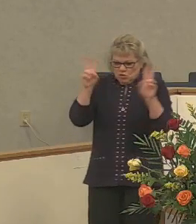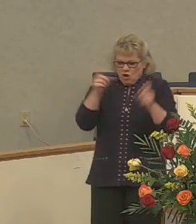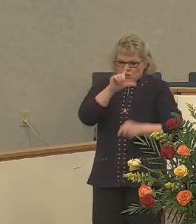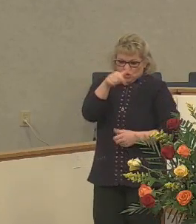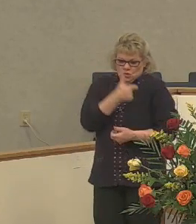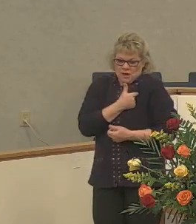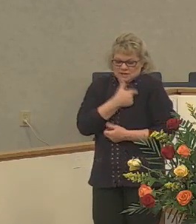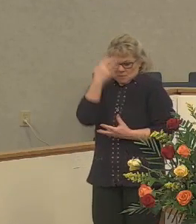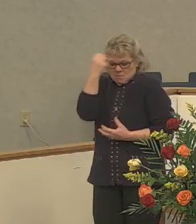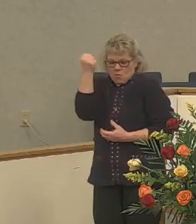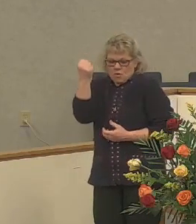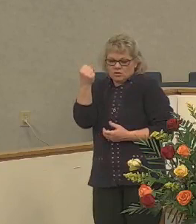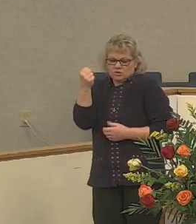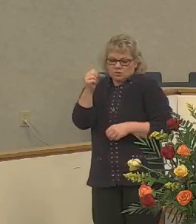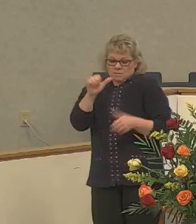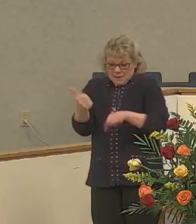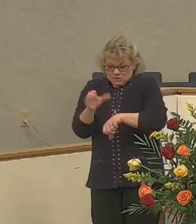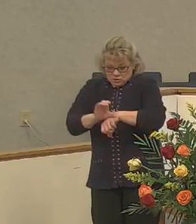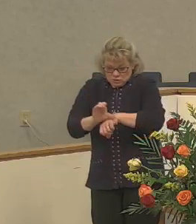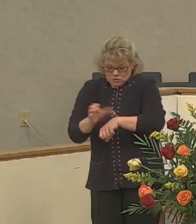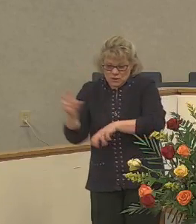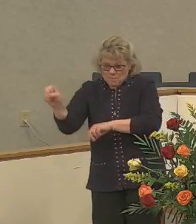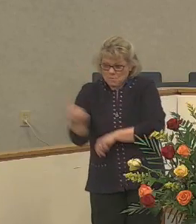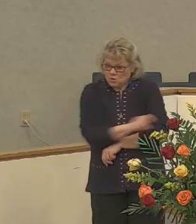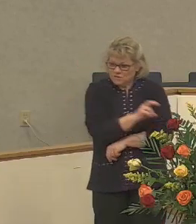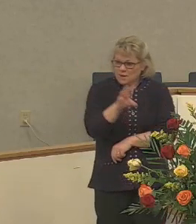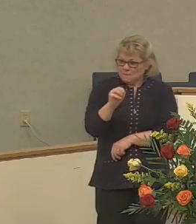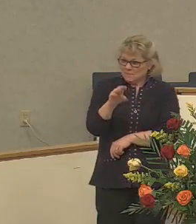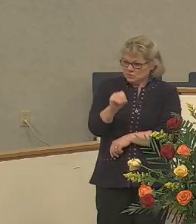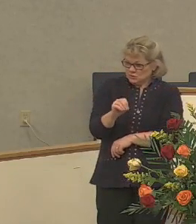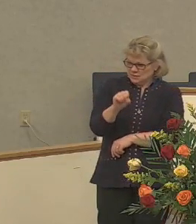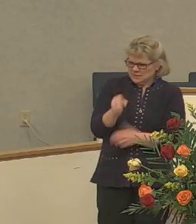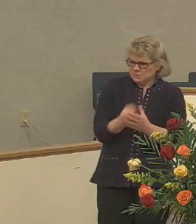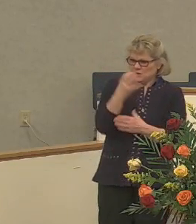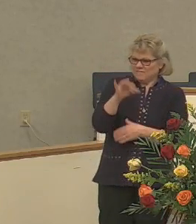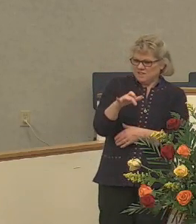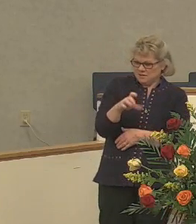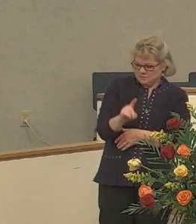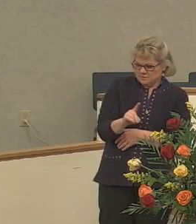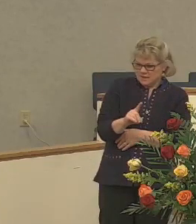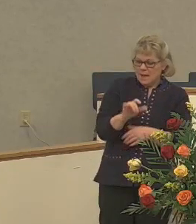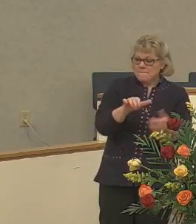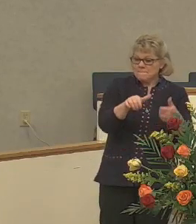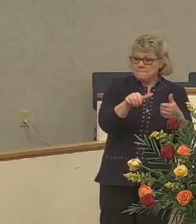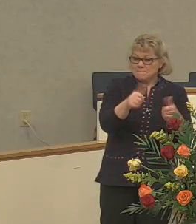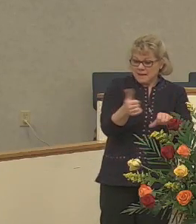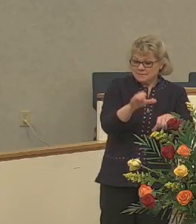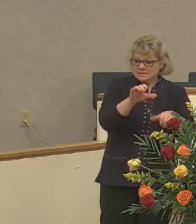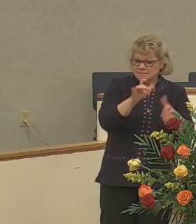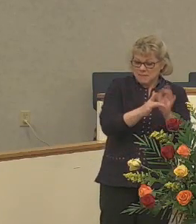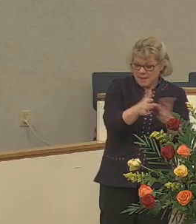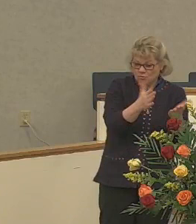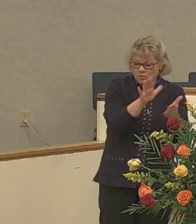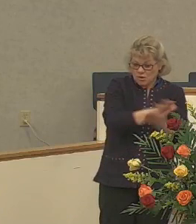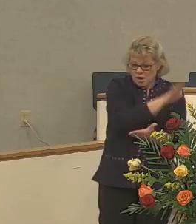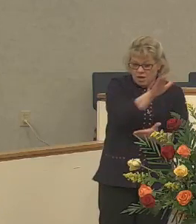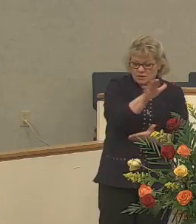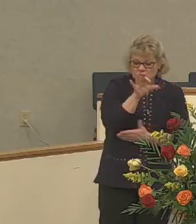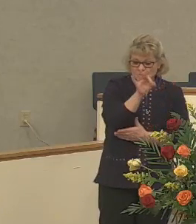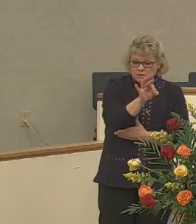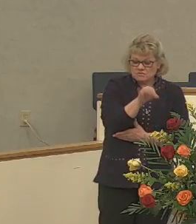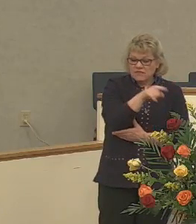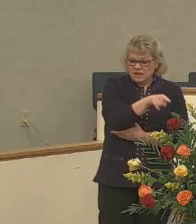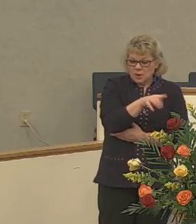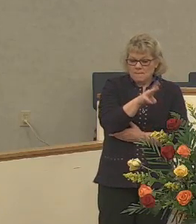Memorial Baptist Church, we moved to Springfield, Missouri, where I attended the Baptist Bible College and pastored the Berean